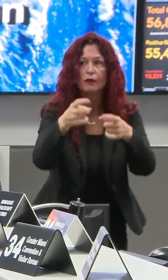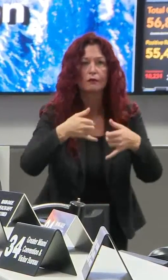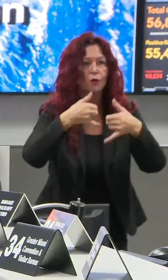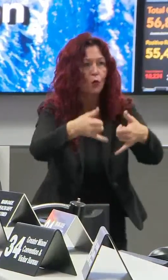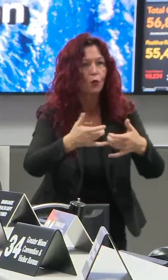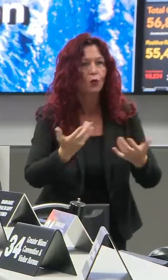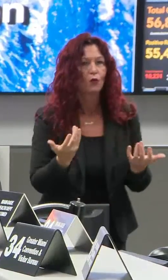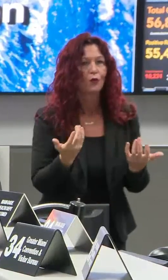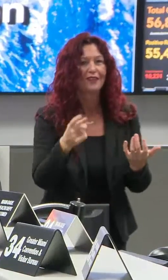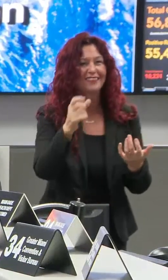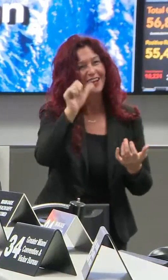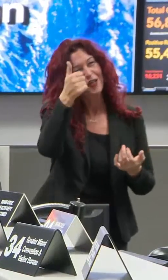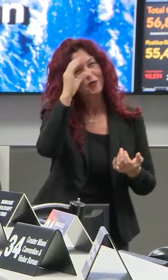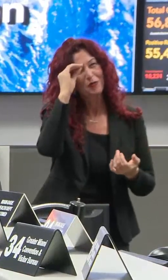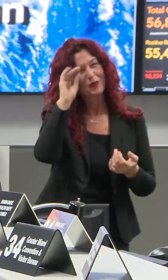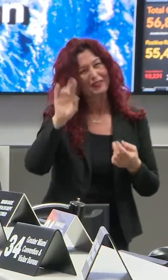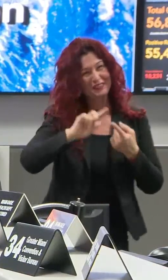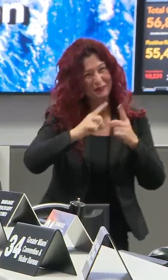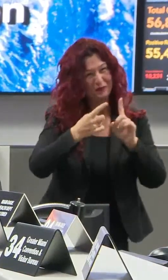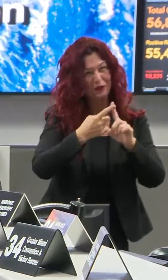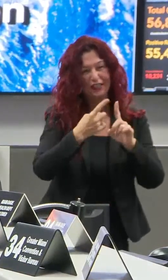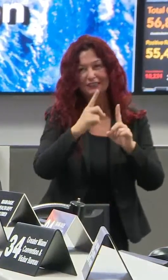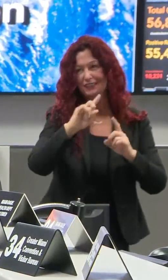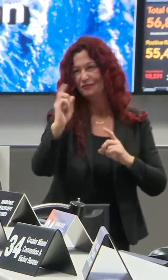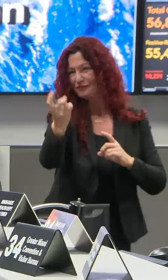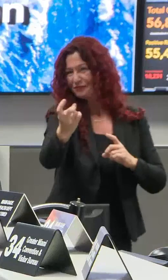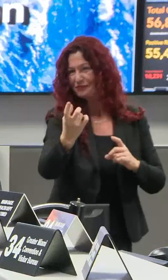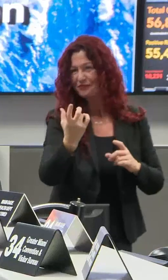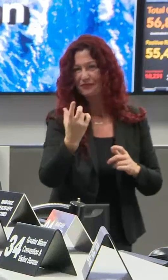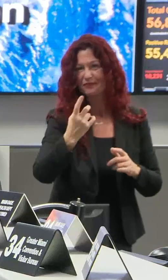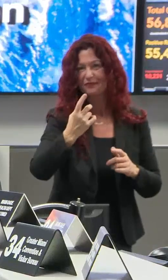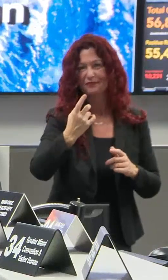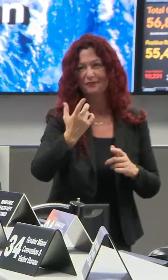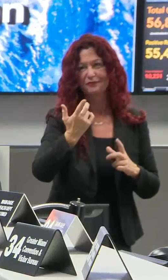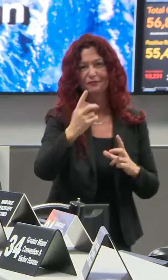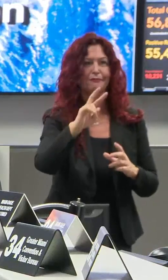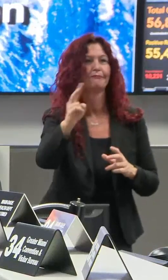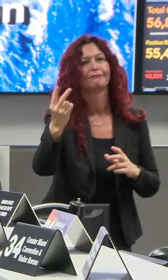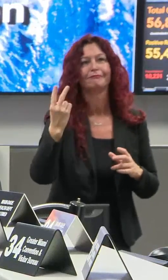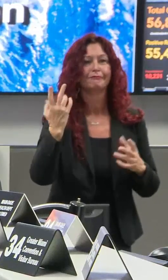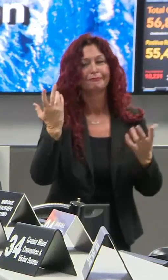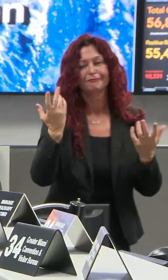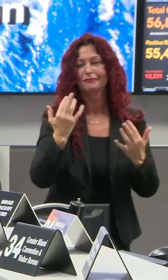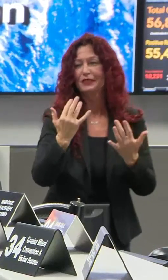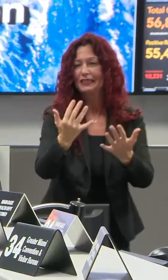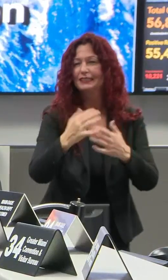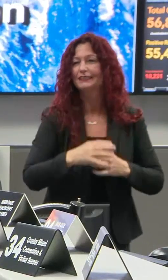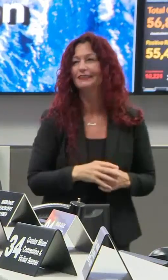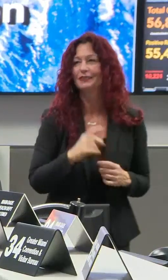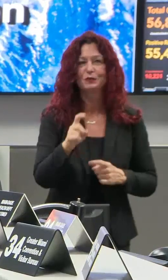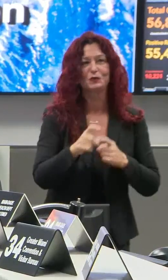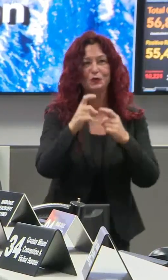And the director has a certificate for him, and right now, and a coin.